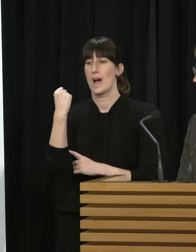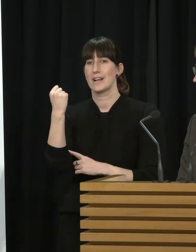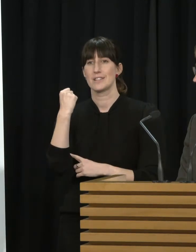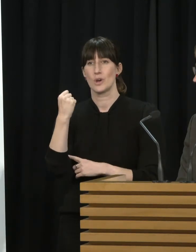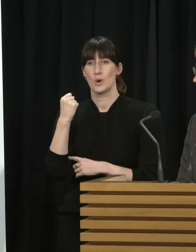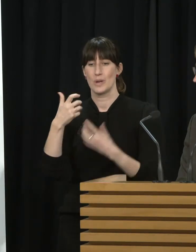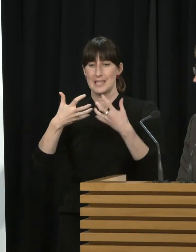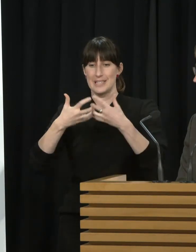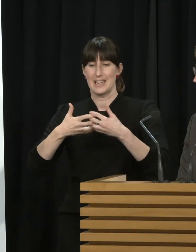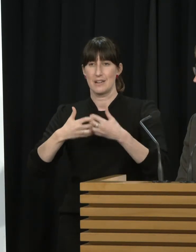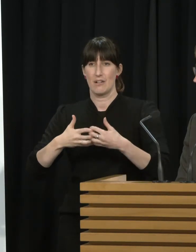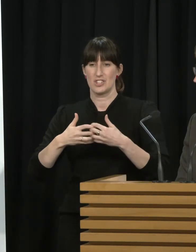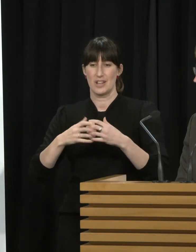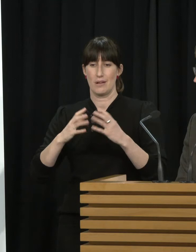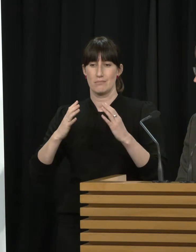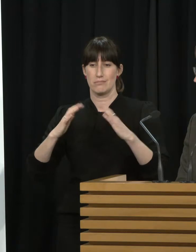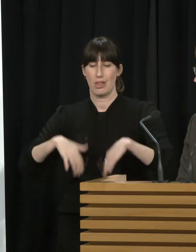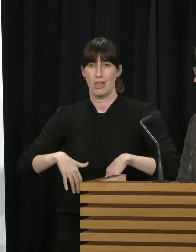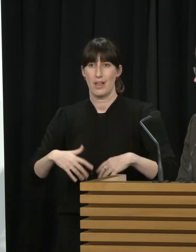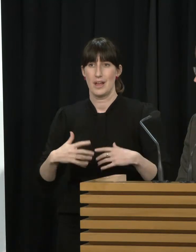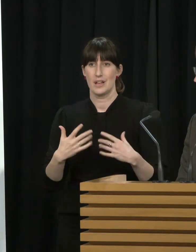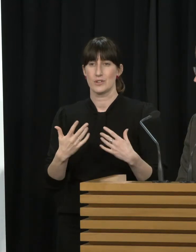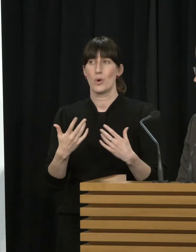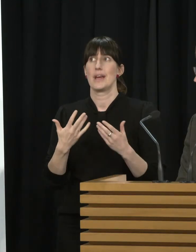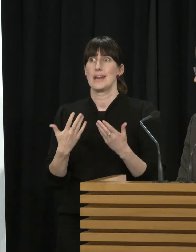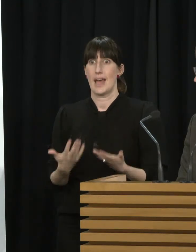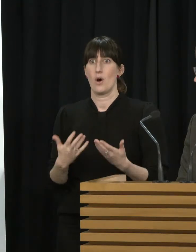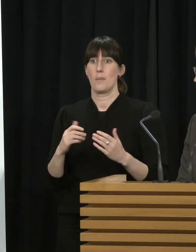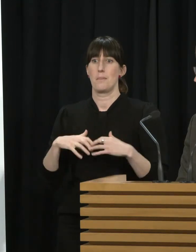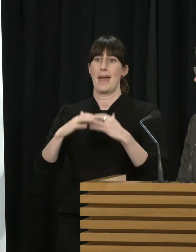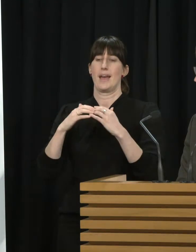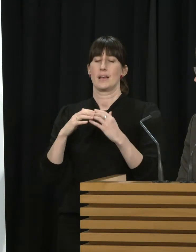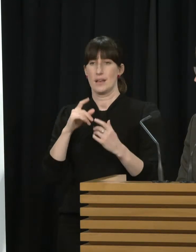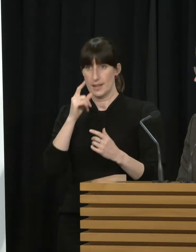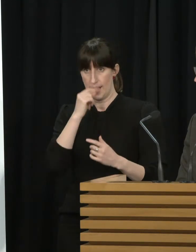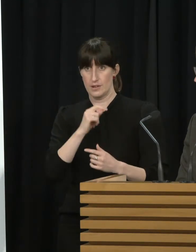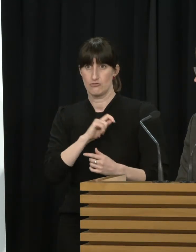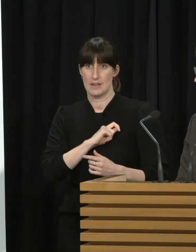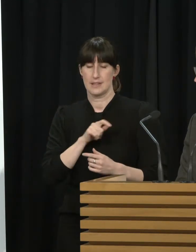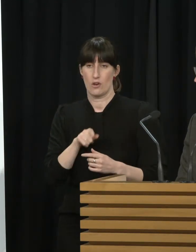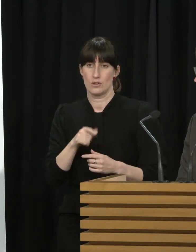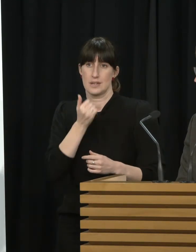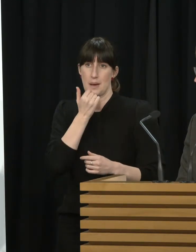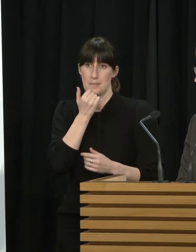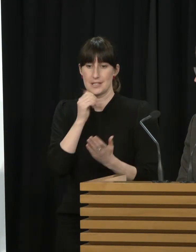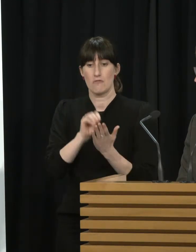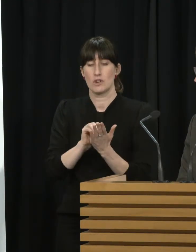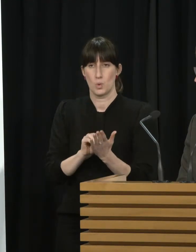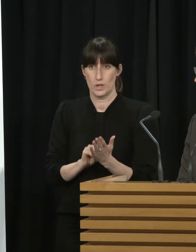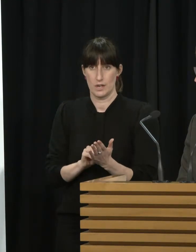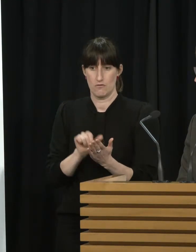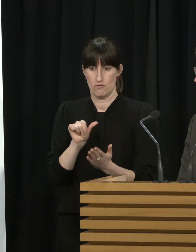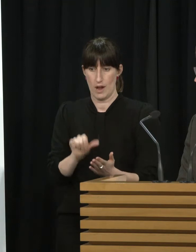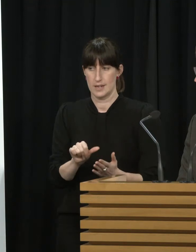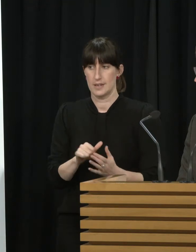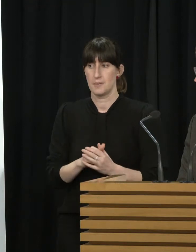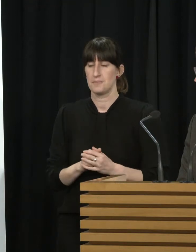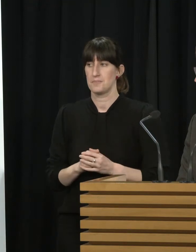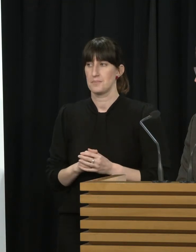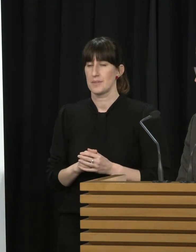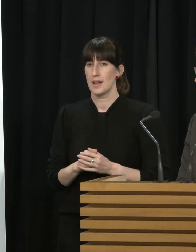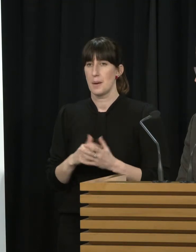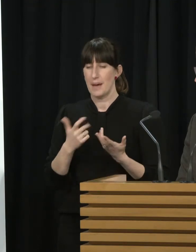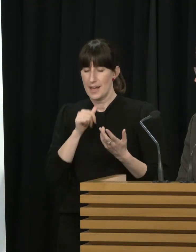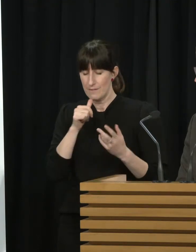get back now to a point where we've got a baseline that we can have some trust in. That would suggest that that number is relatively static, but when you get into